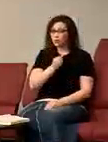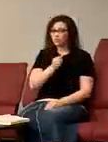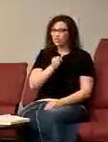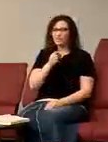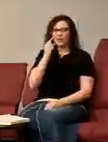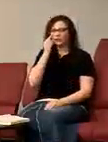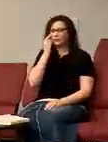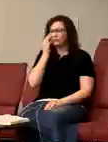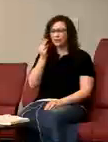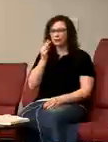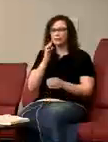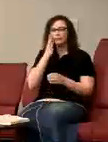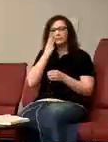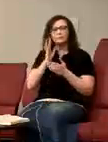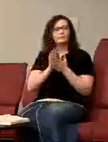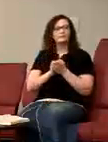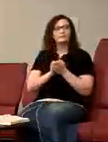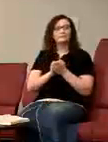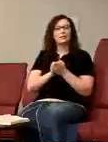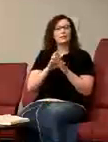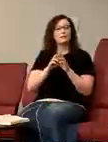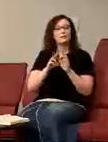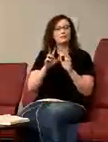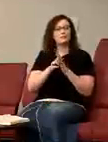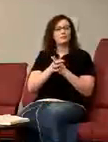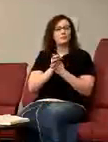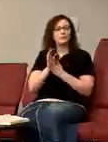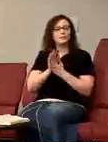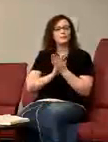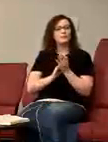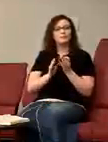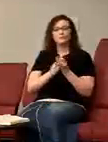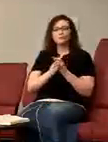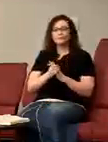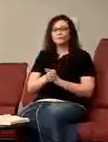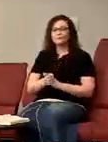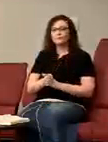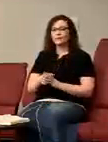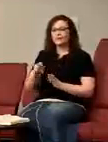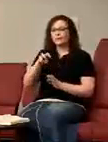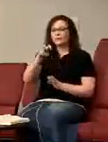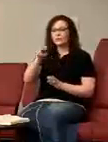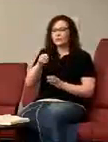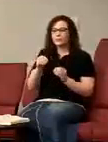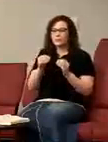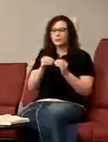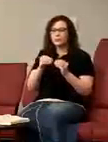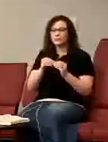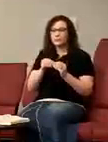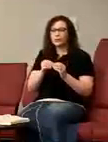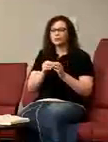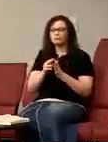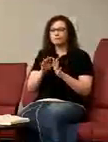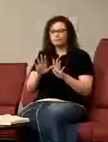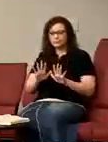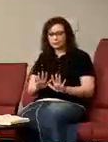That's the only versions today. But anyway, it says, now the serpent was more subtle than any beast of the field which the Lord God had made. And he